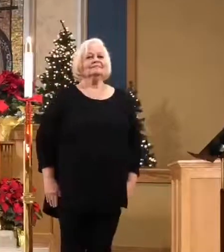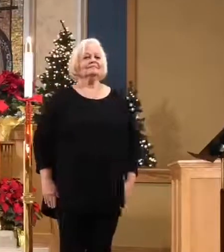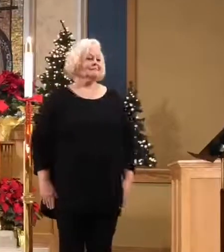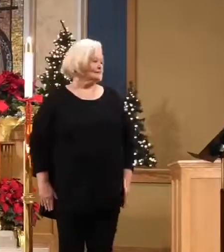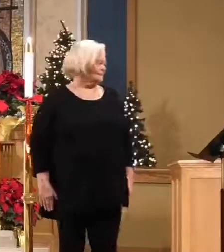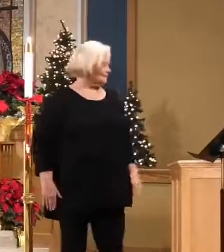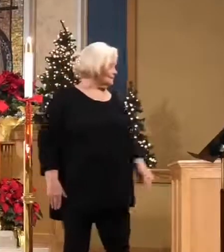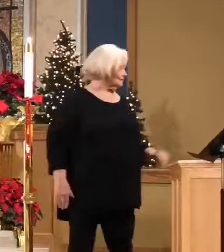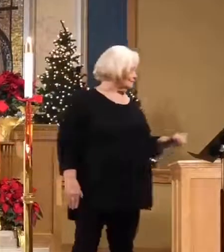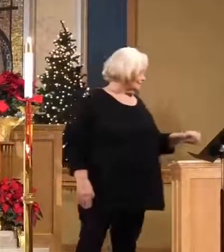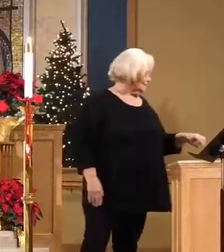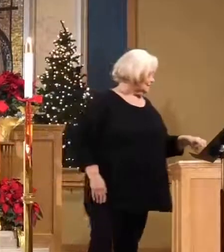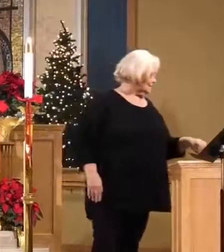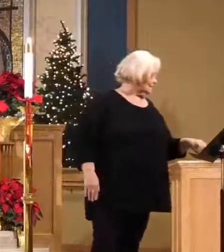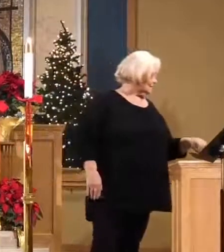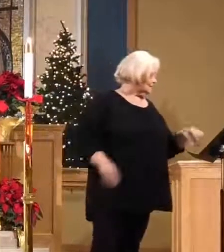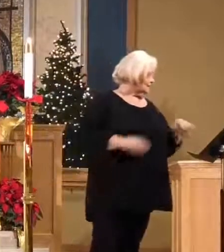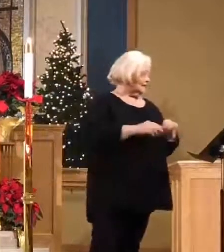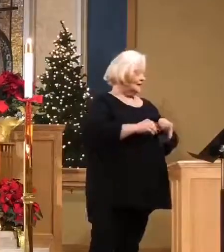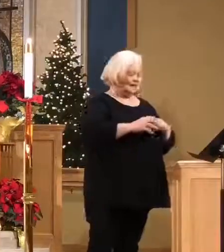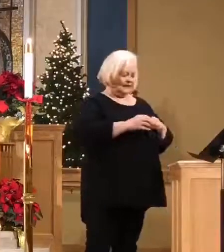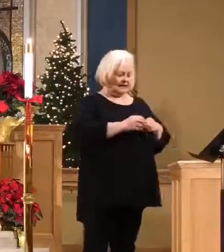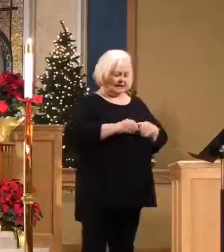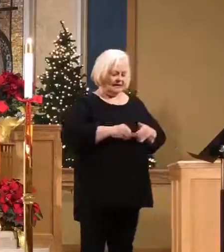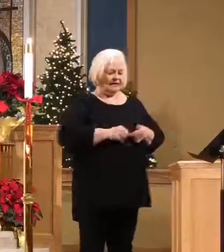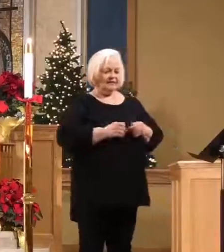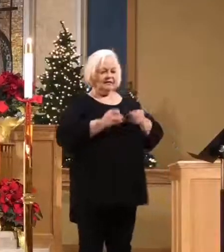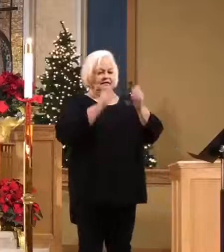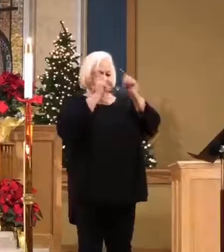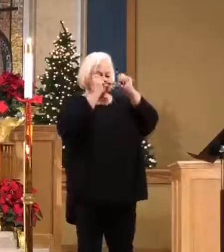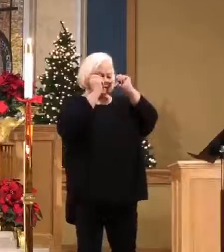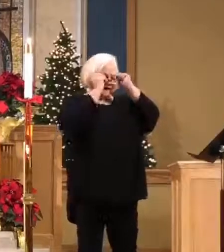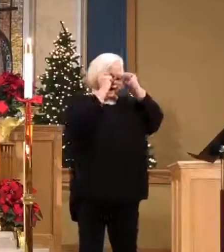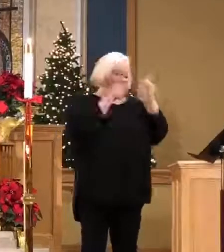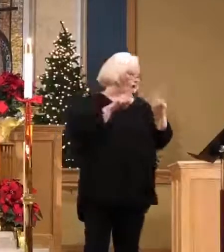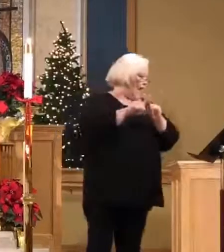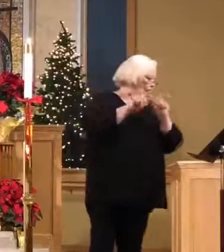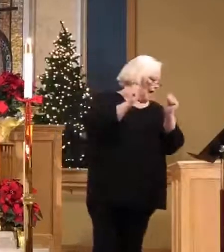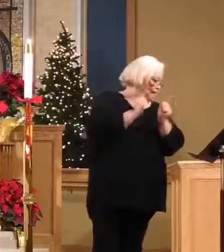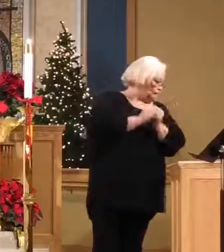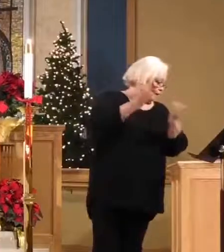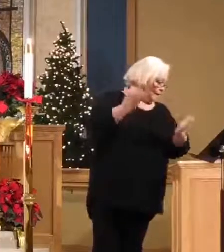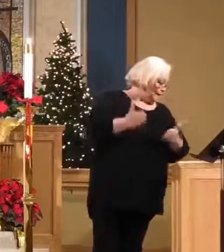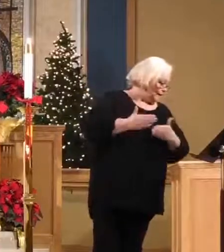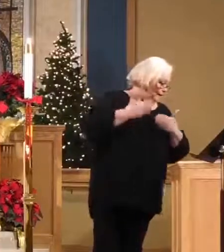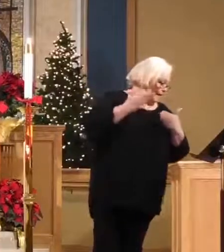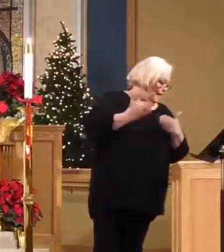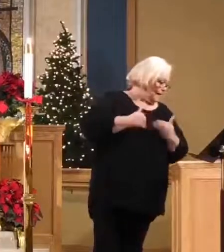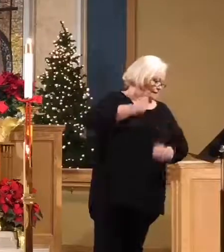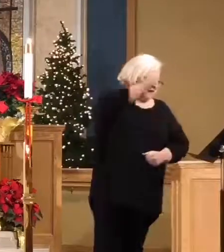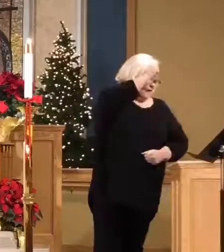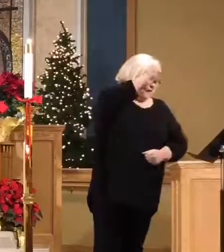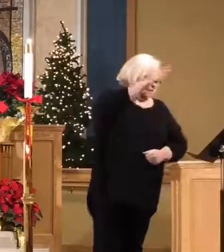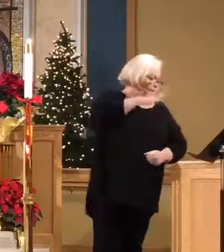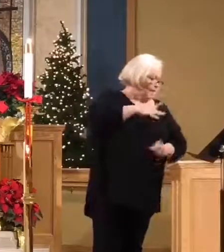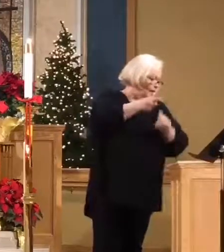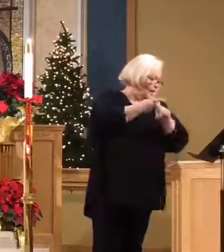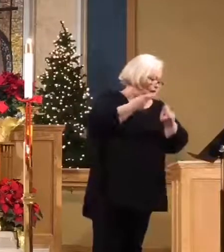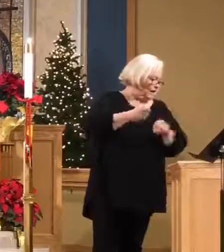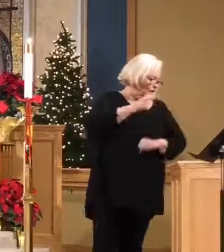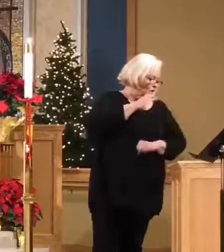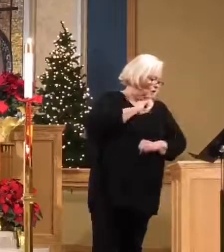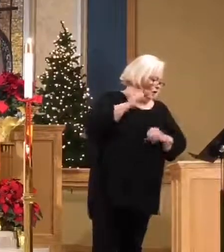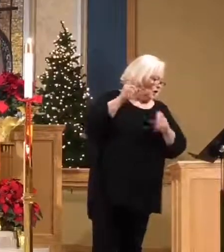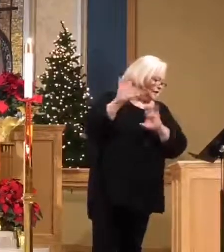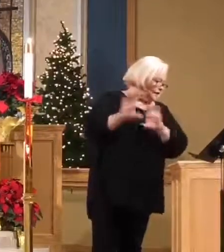As with gladness men of old did the guiding